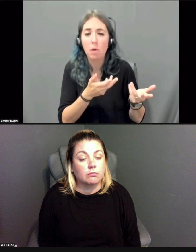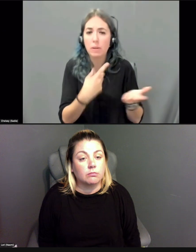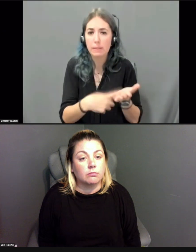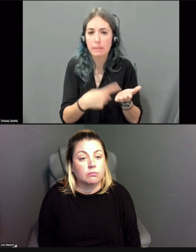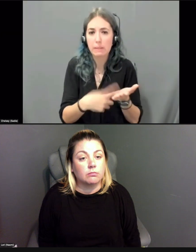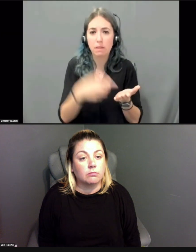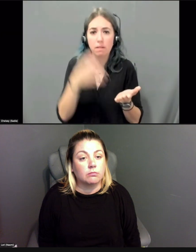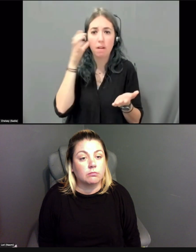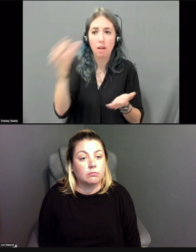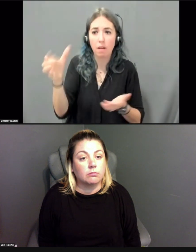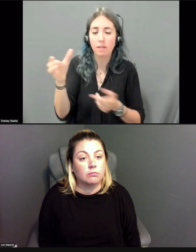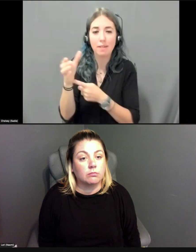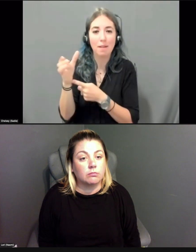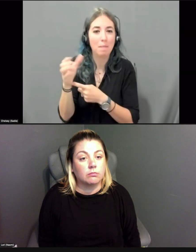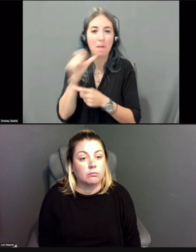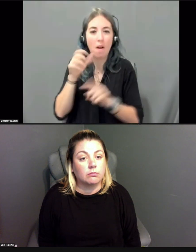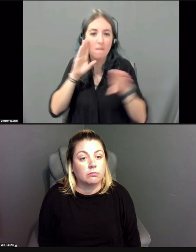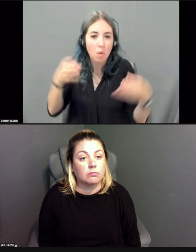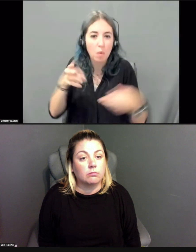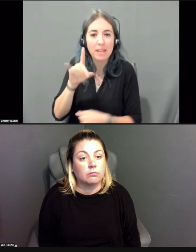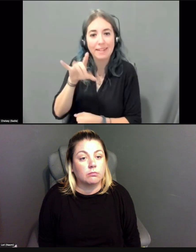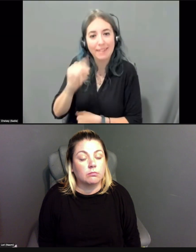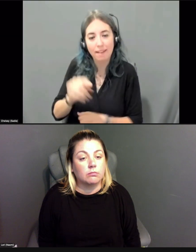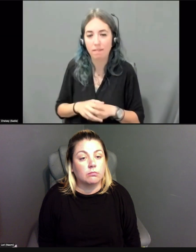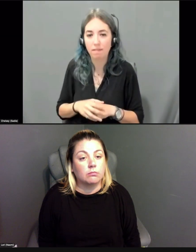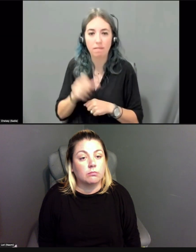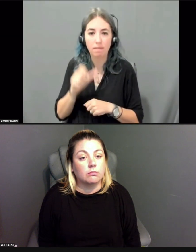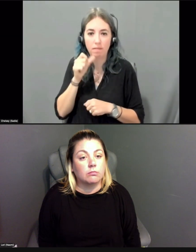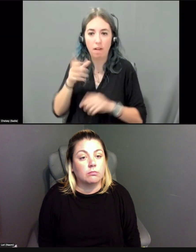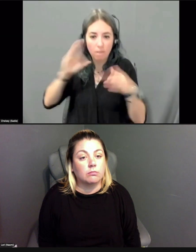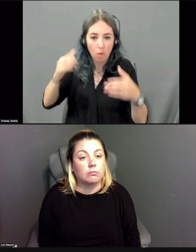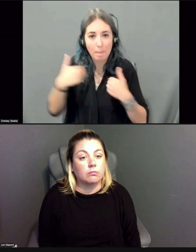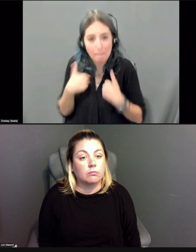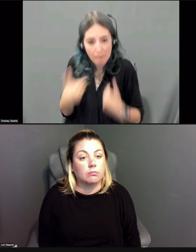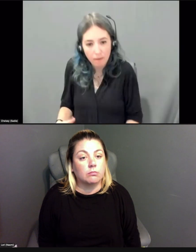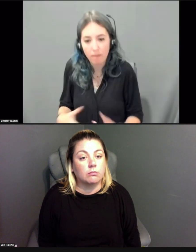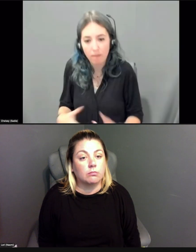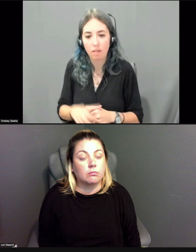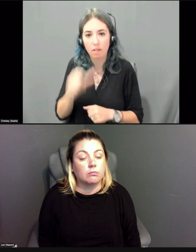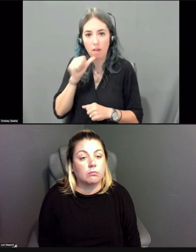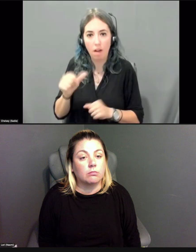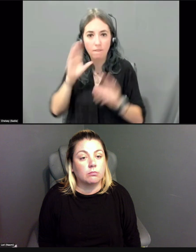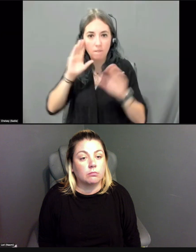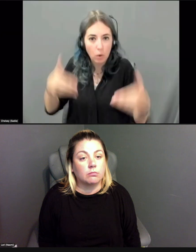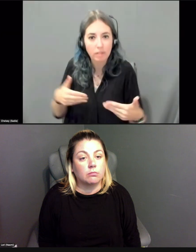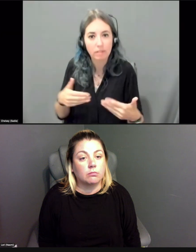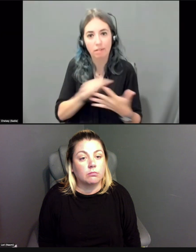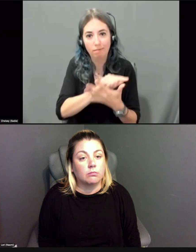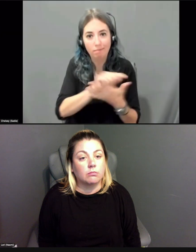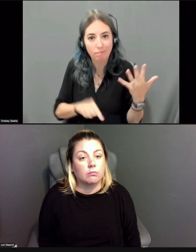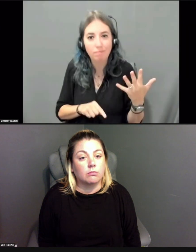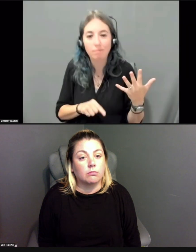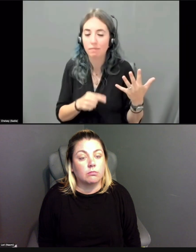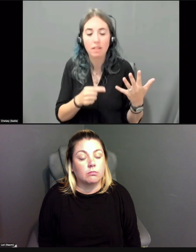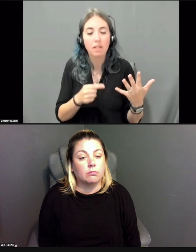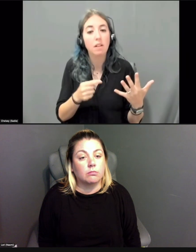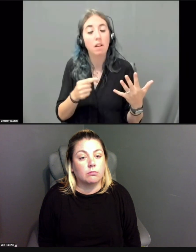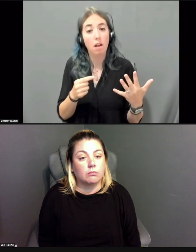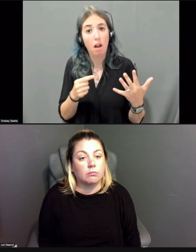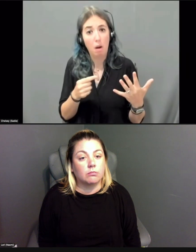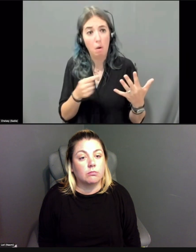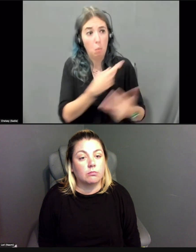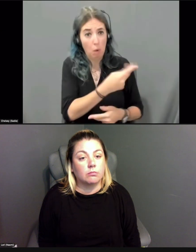loss, non-body change focused fitness professional. And how that's kind of a